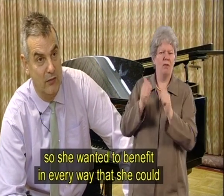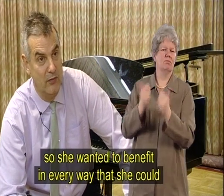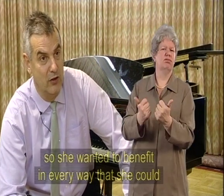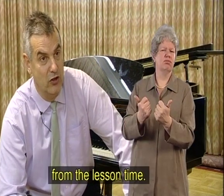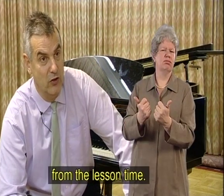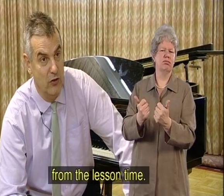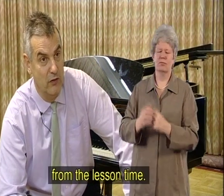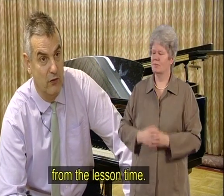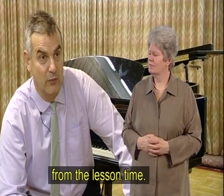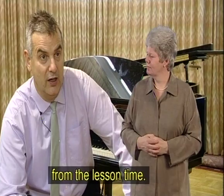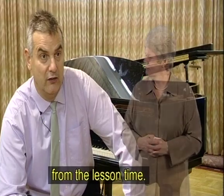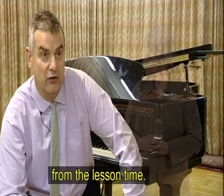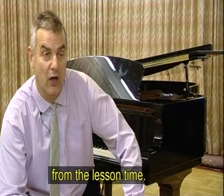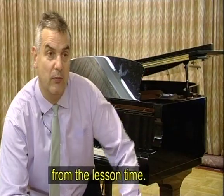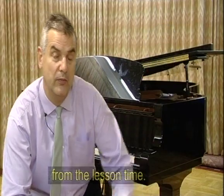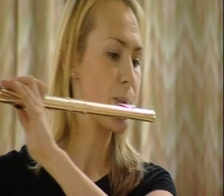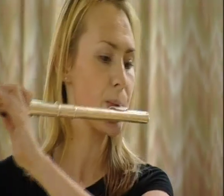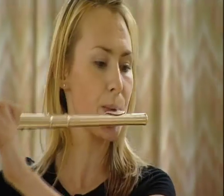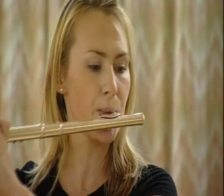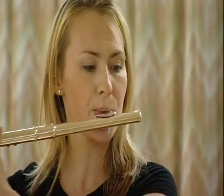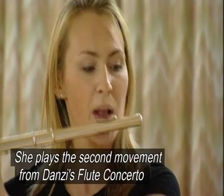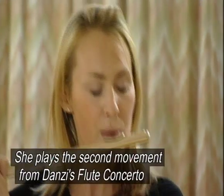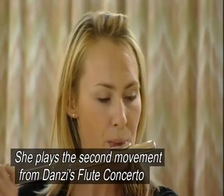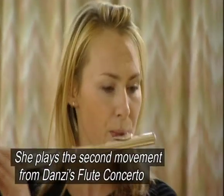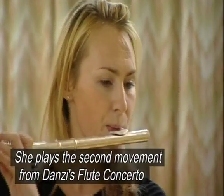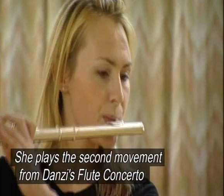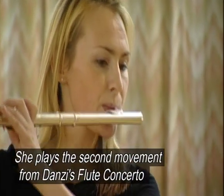way that she could from the lesson time.